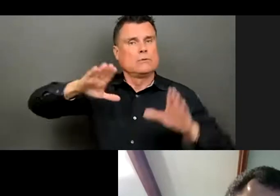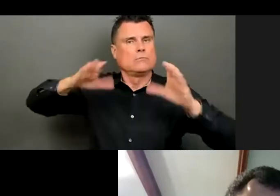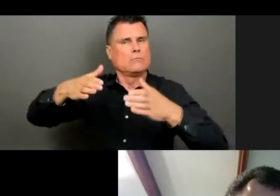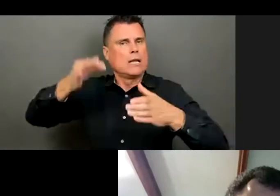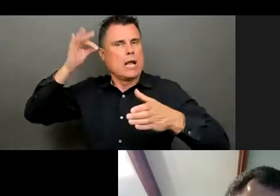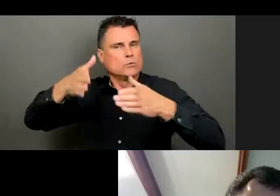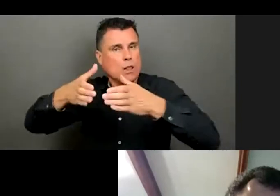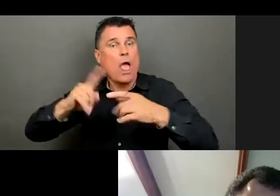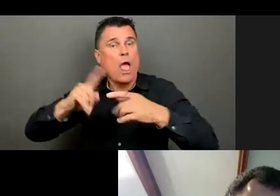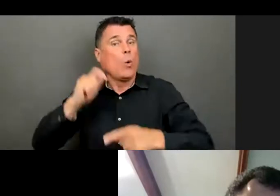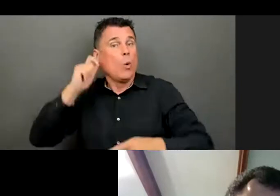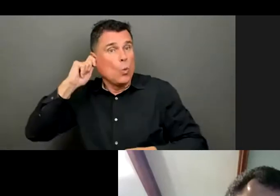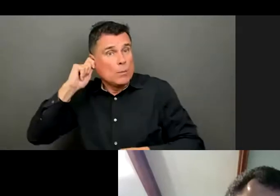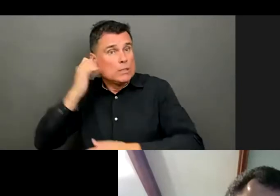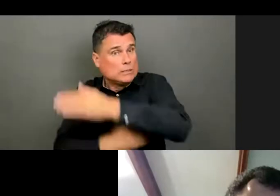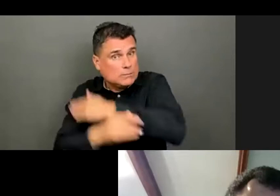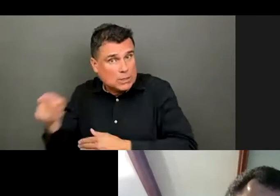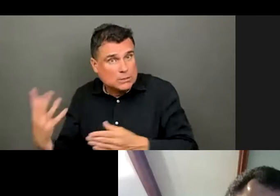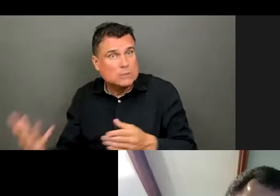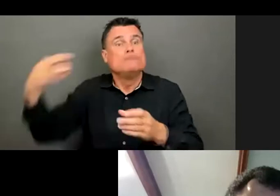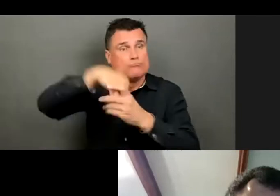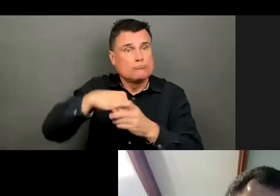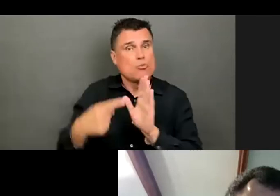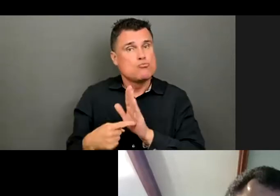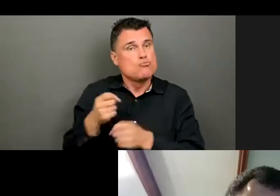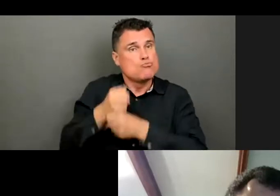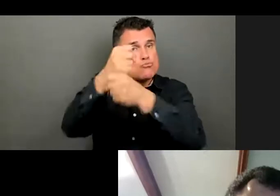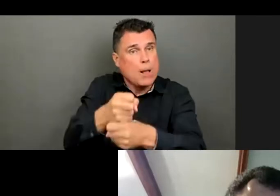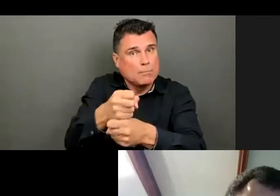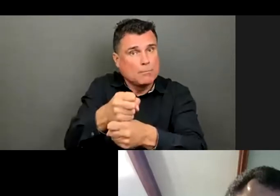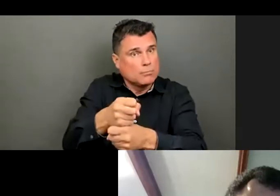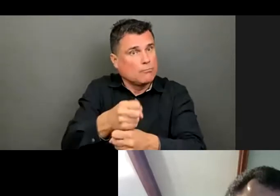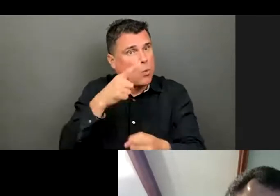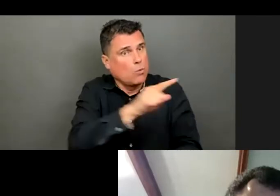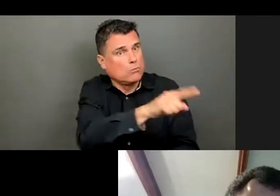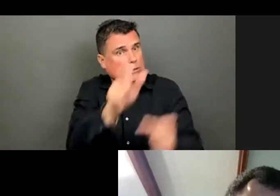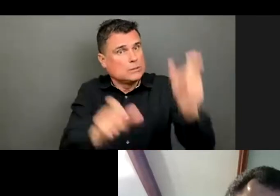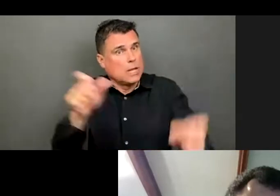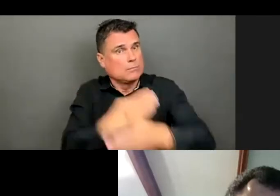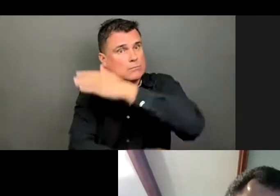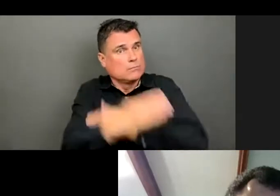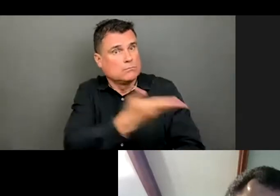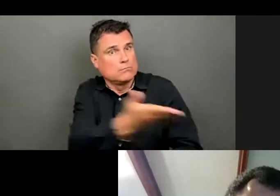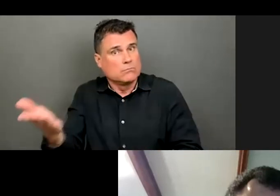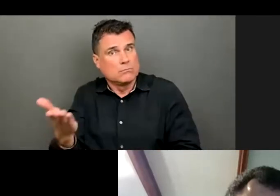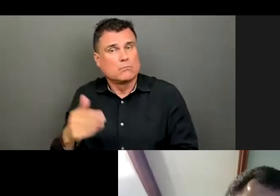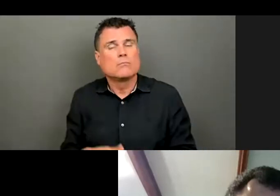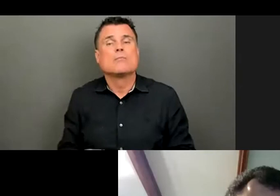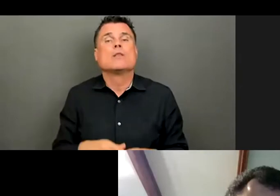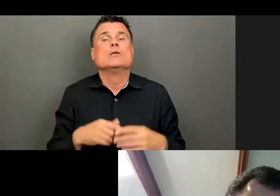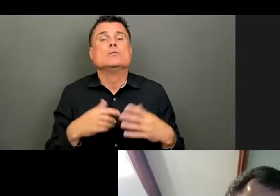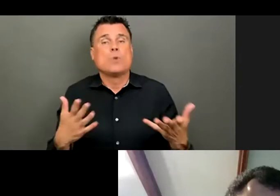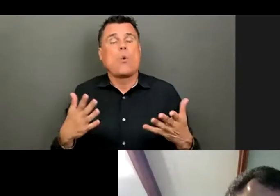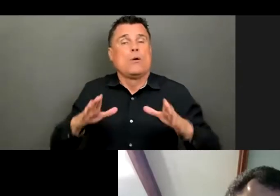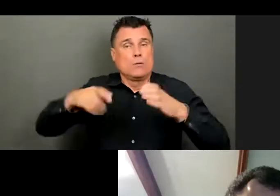for on behalf of people with disabilities. We believe through all of your cooperations, we will become a model for